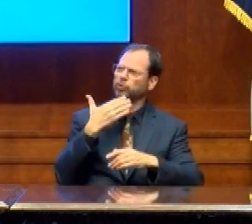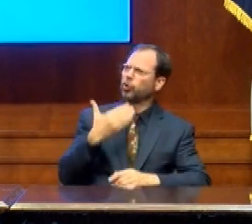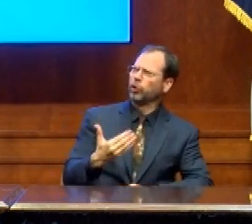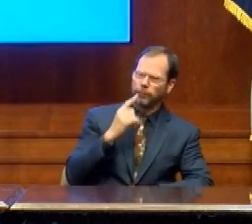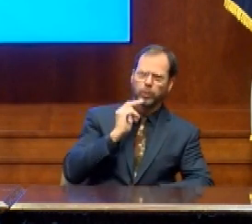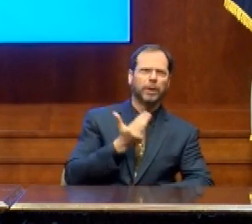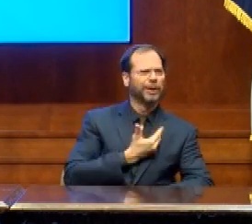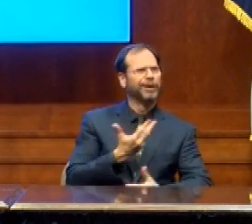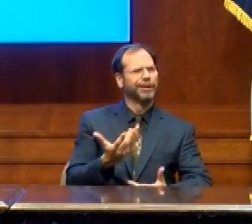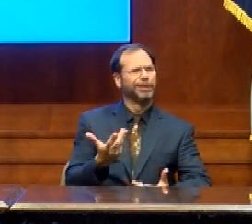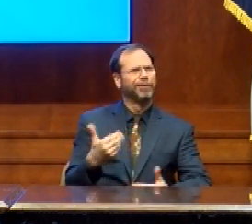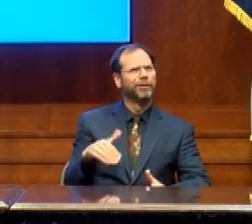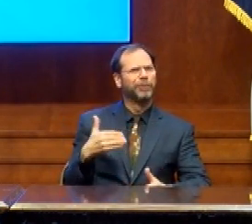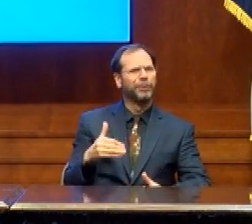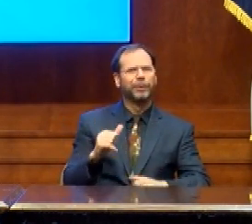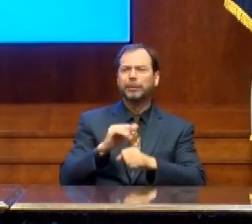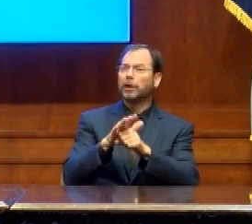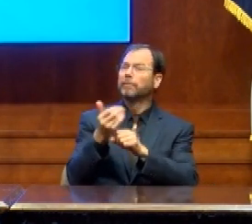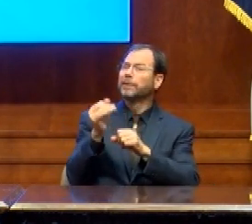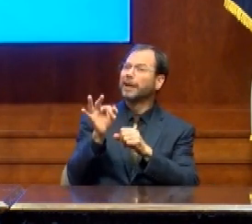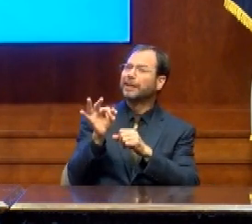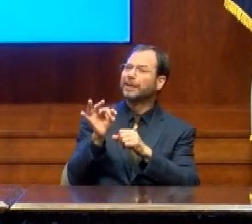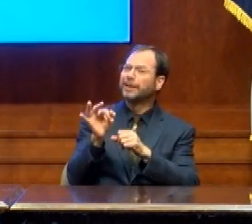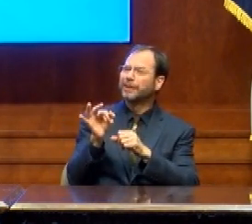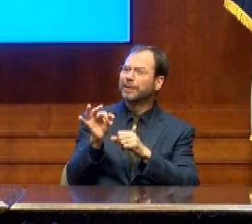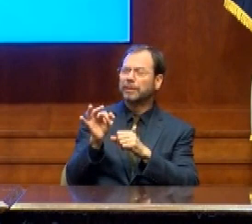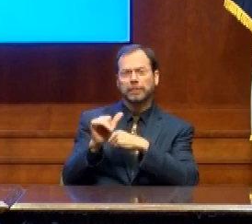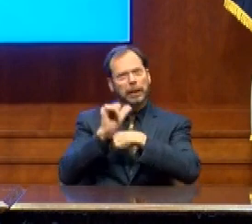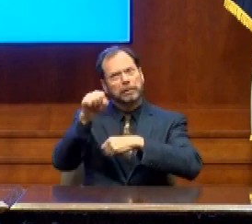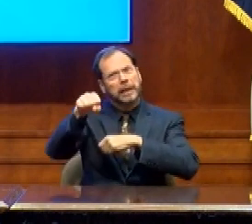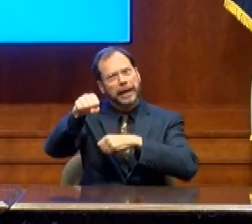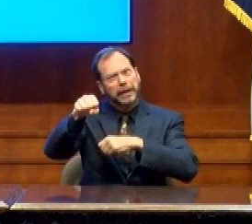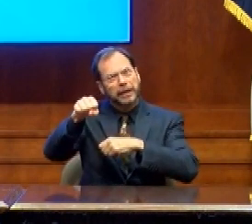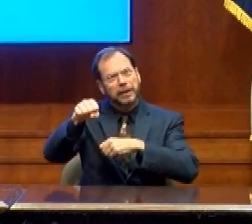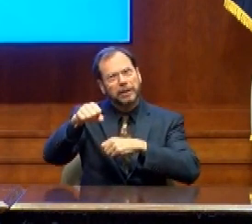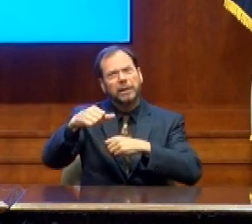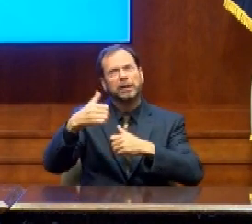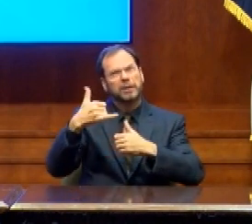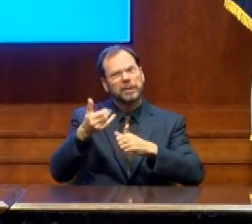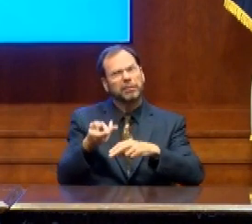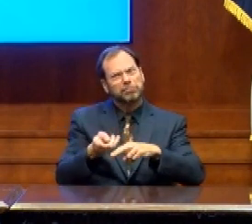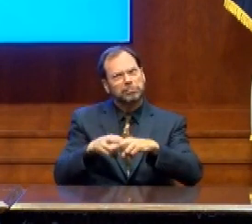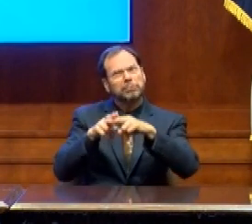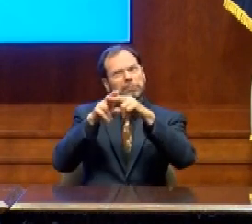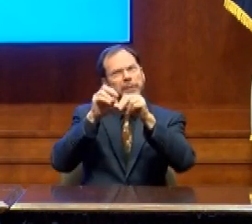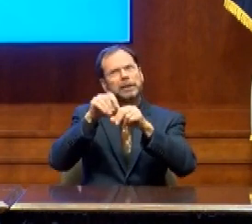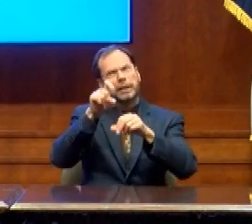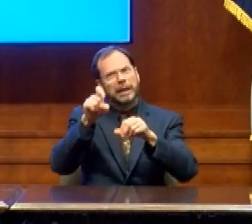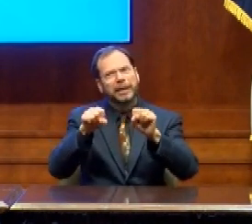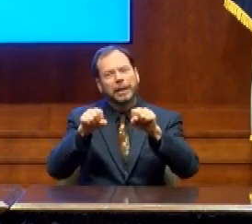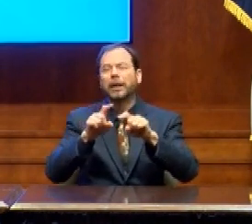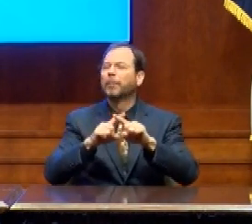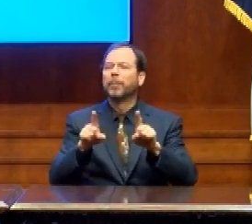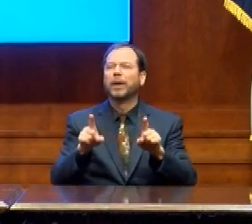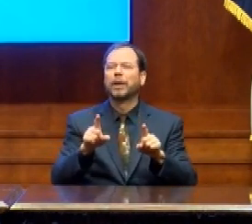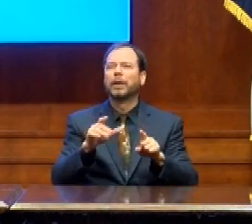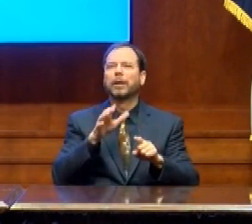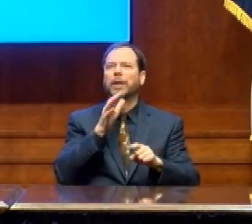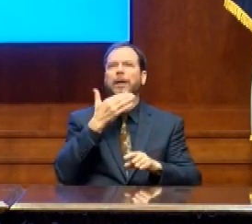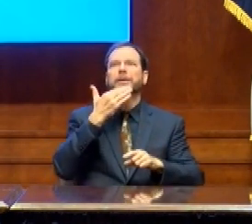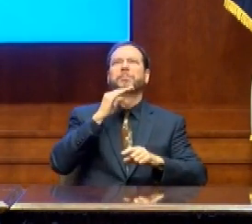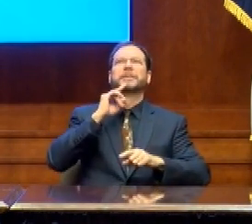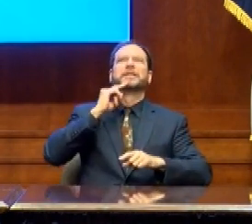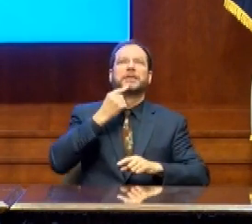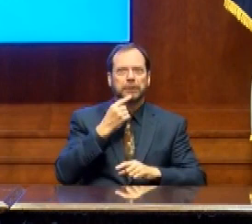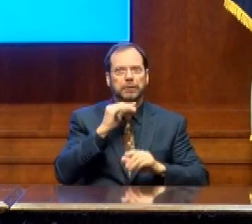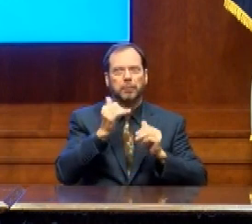sign that COVID-19, while dangerous, while still growing in the state of Texas, is not